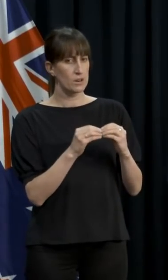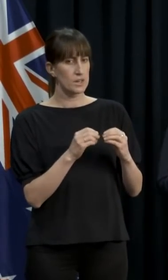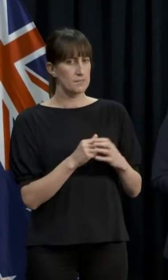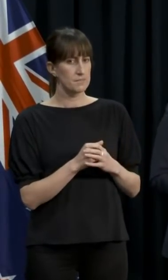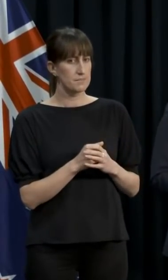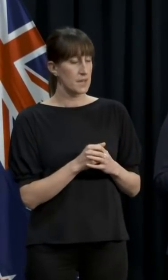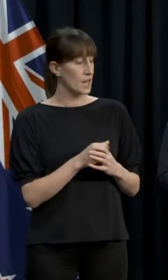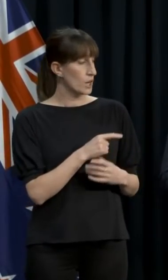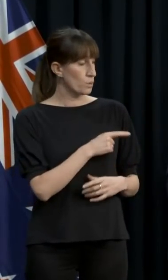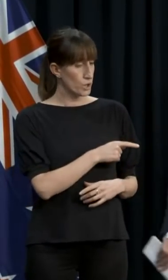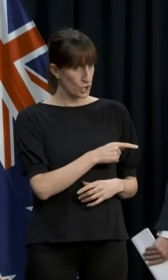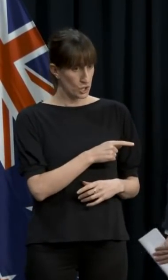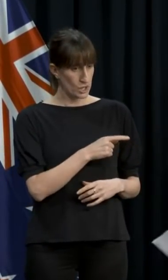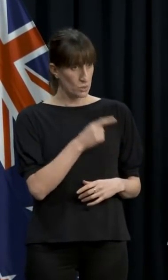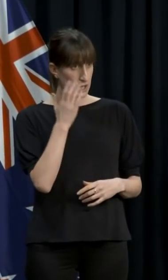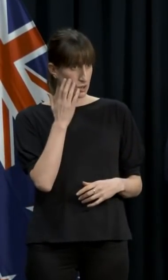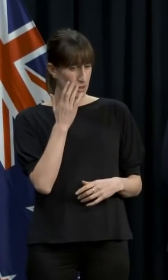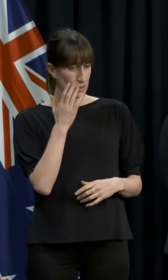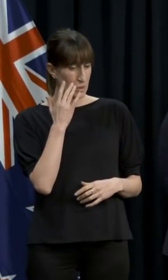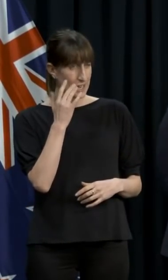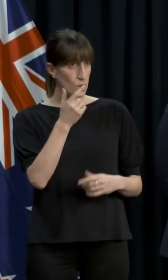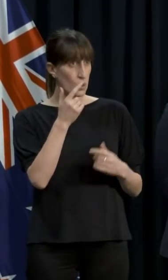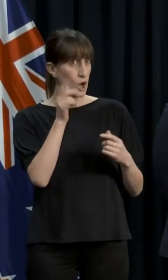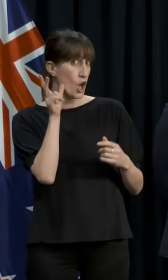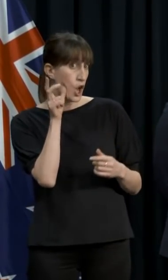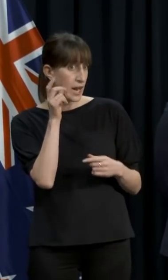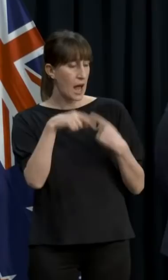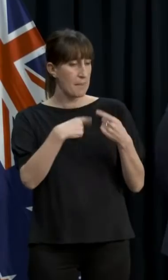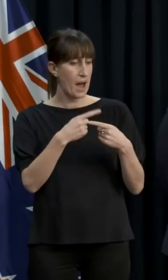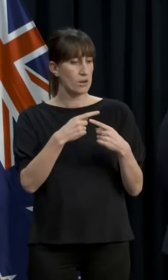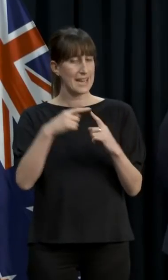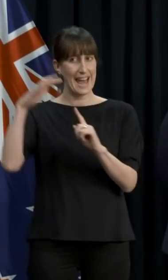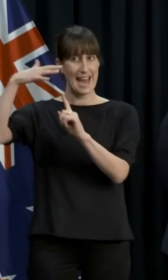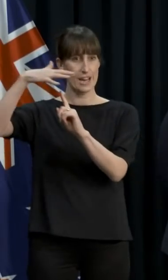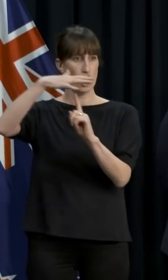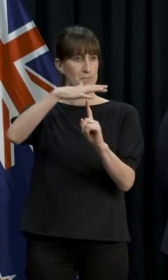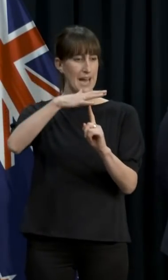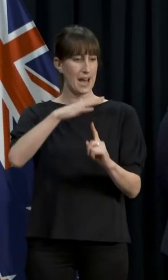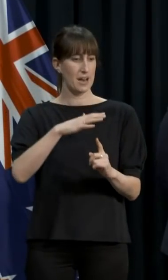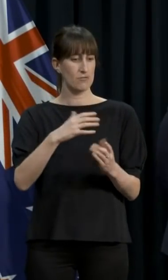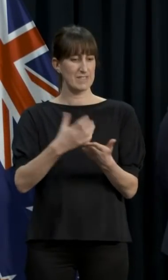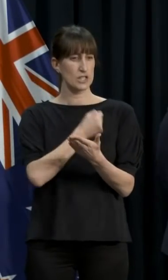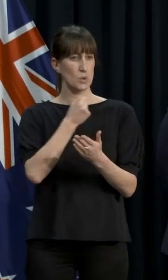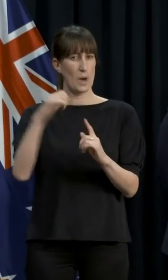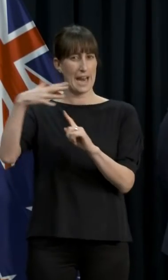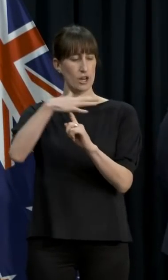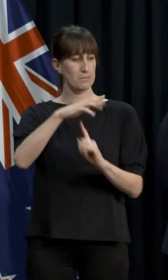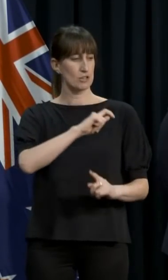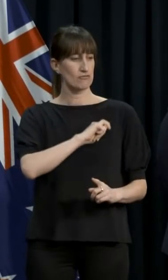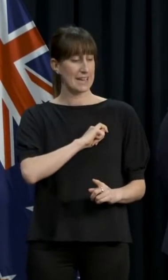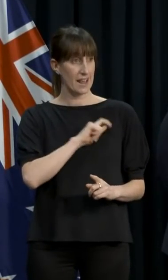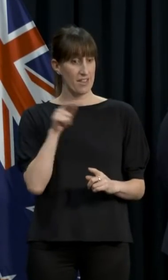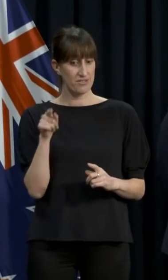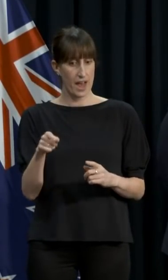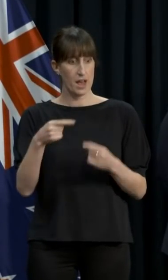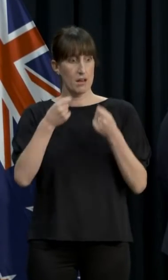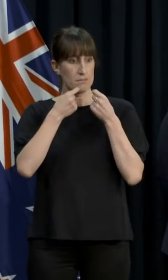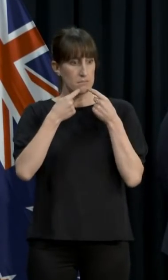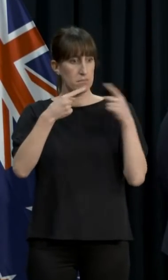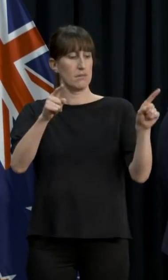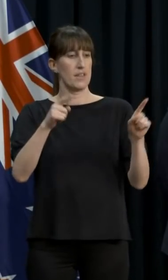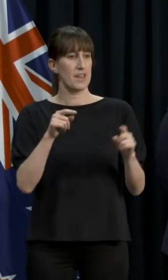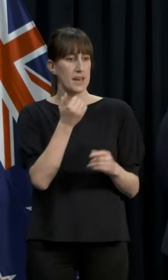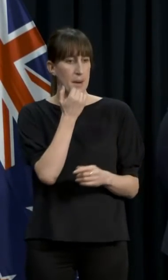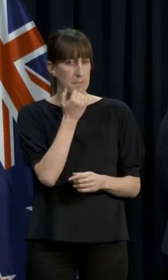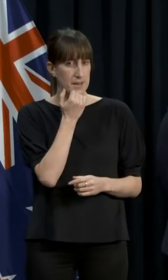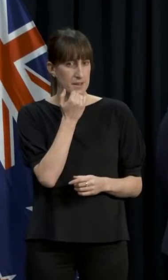Rescue Helicopter Trust was still getting those active case numbers, those active case details, or did that seem reasonable to you, even when community